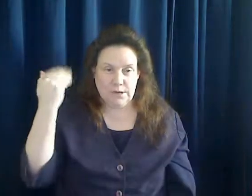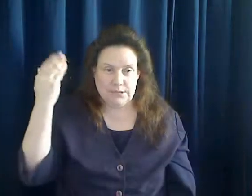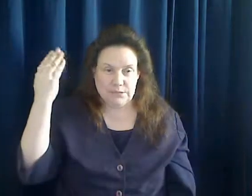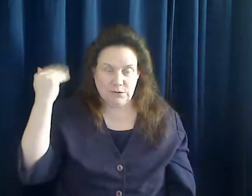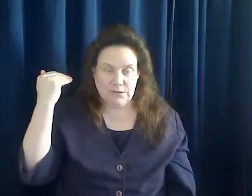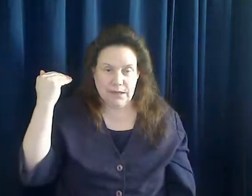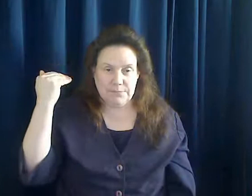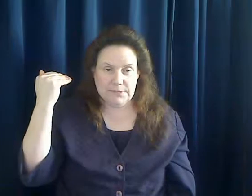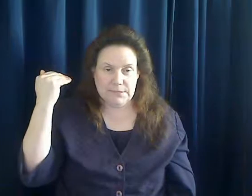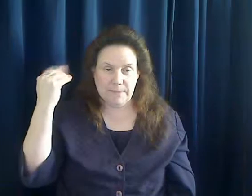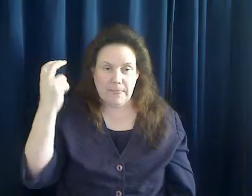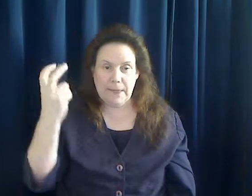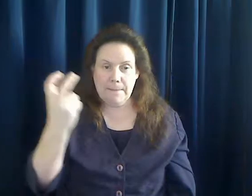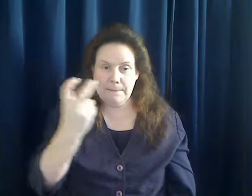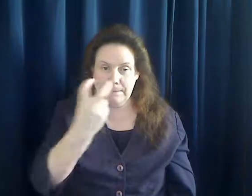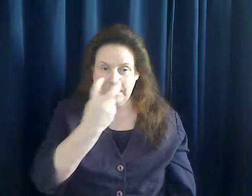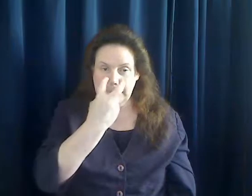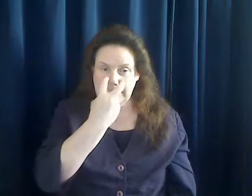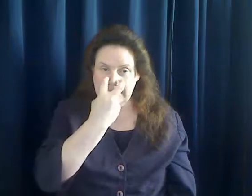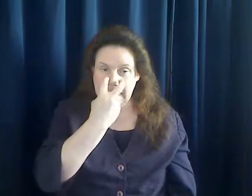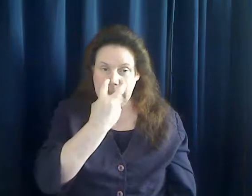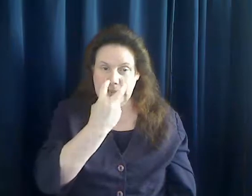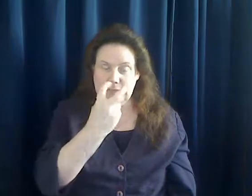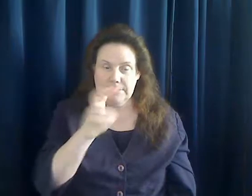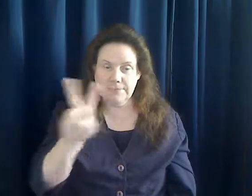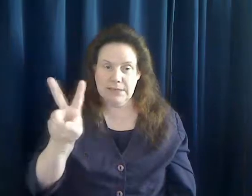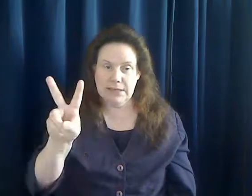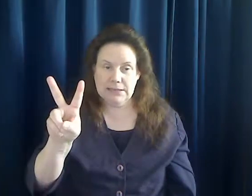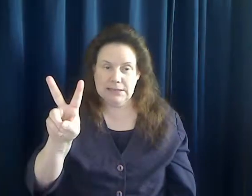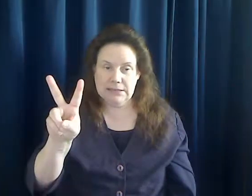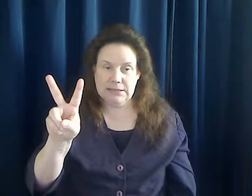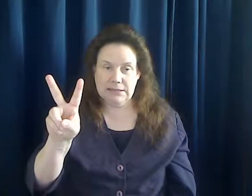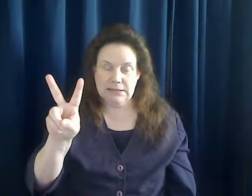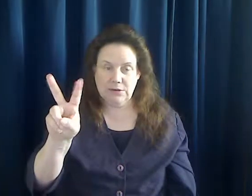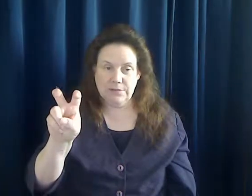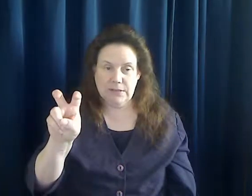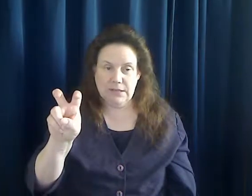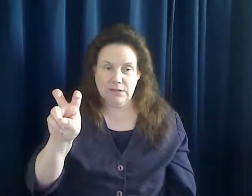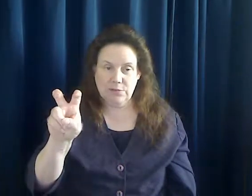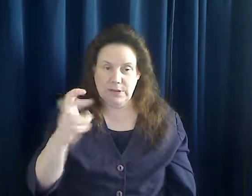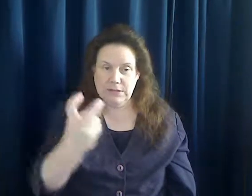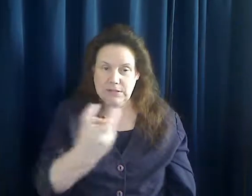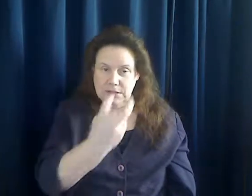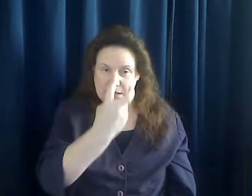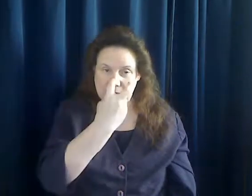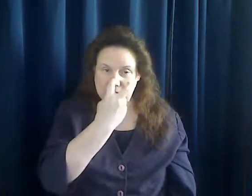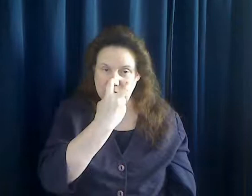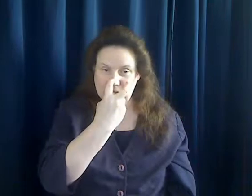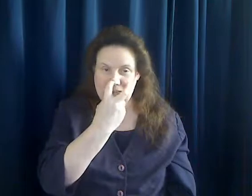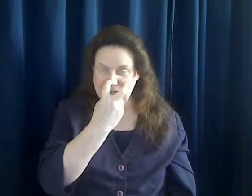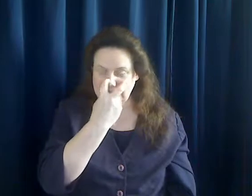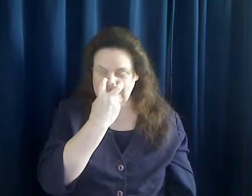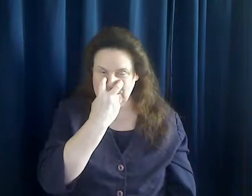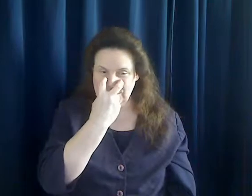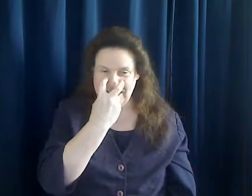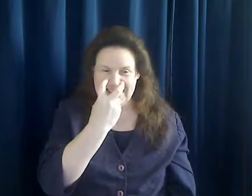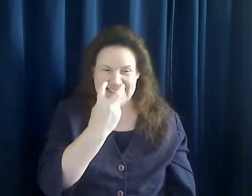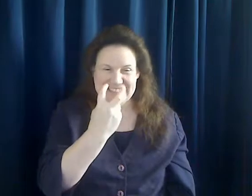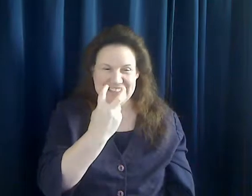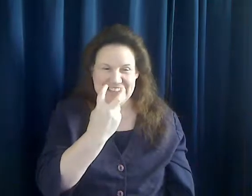Was, 2 times. Blind. It's the letter V and you bend it. And don't actually touch your eyes.